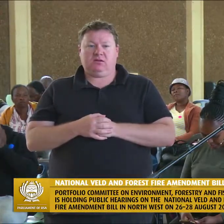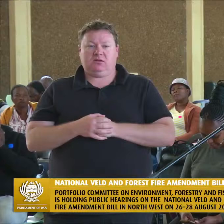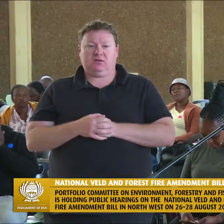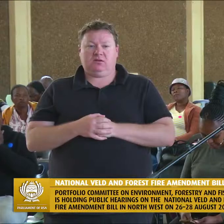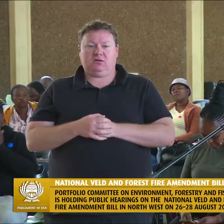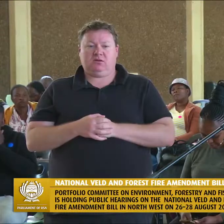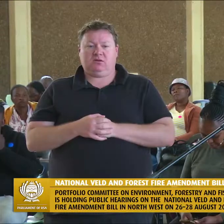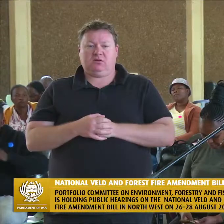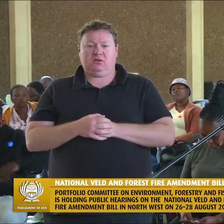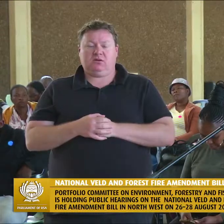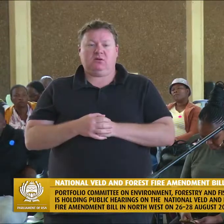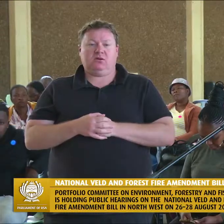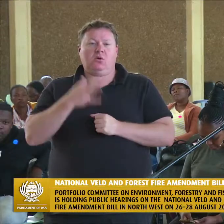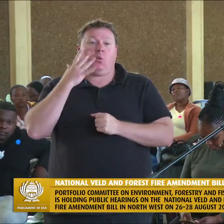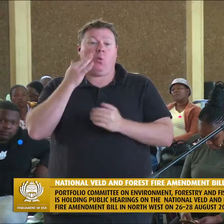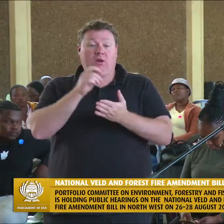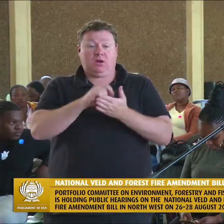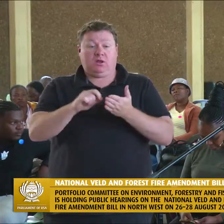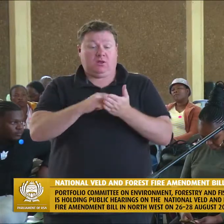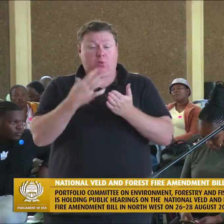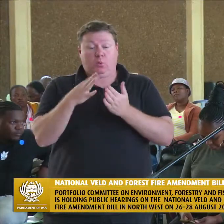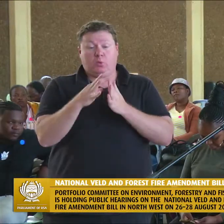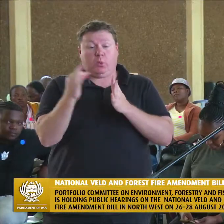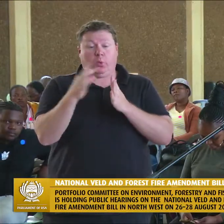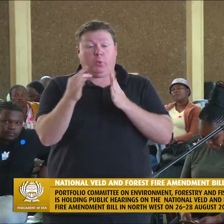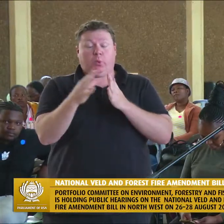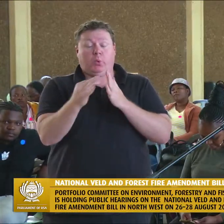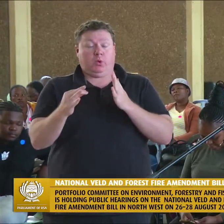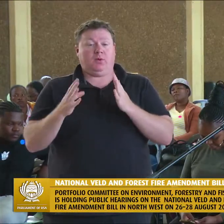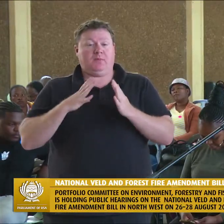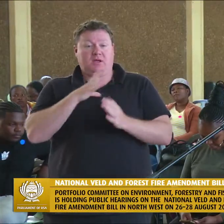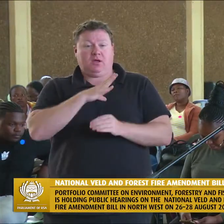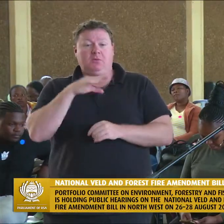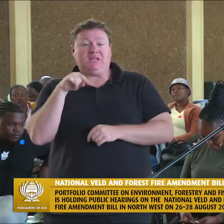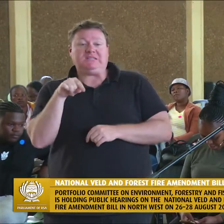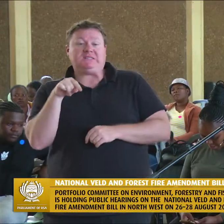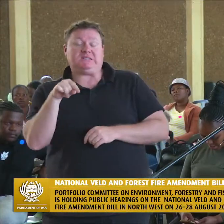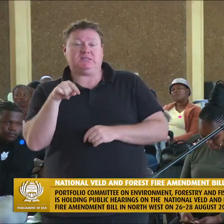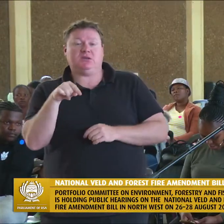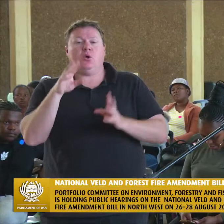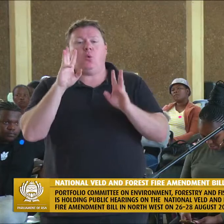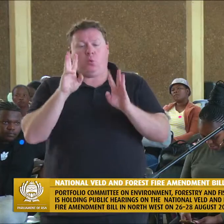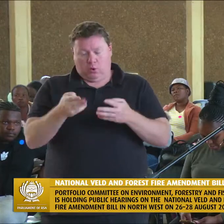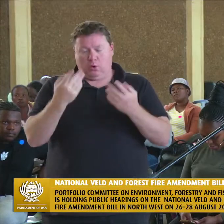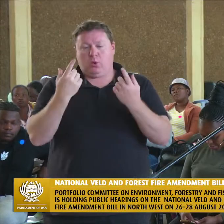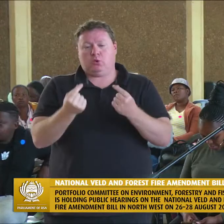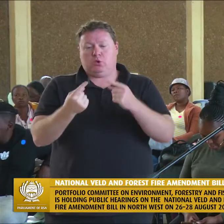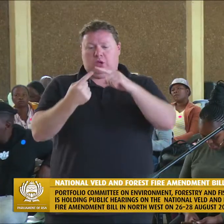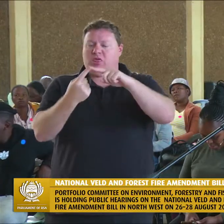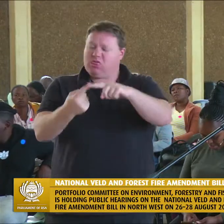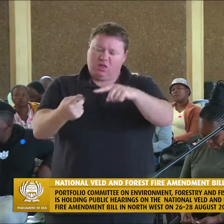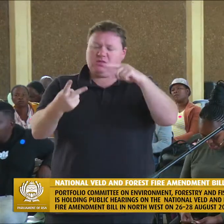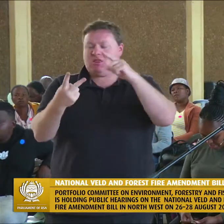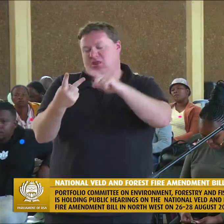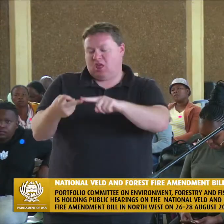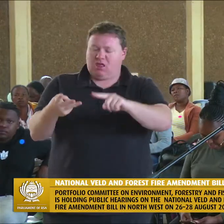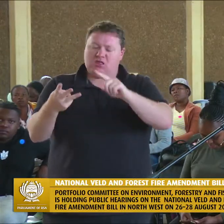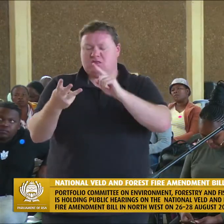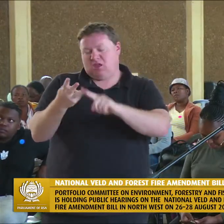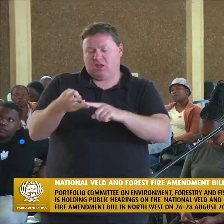because when we were elected we were told that this committee is going to do to do one to